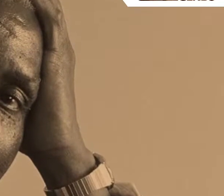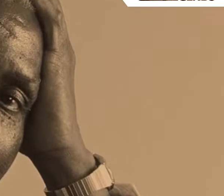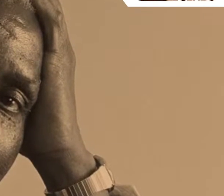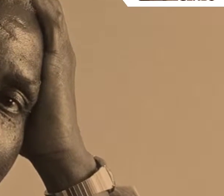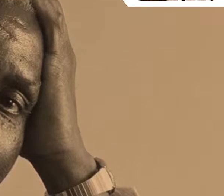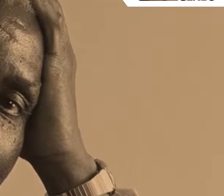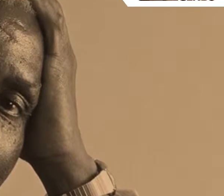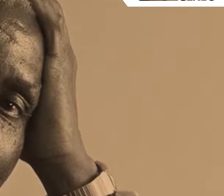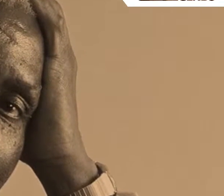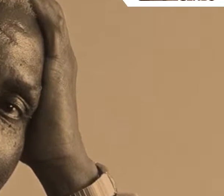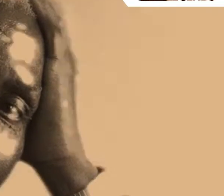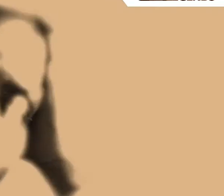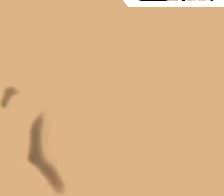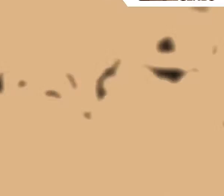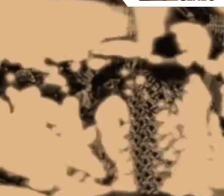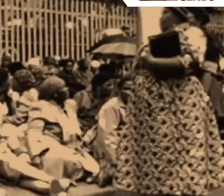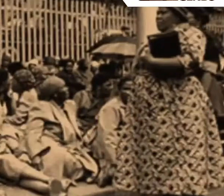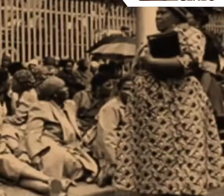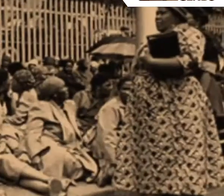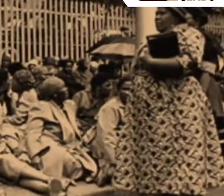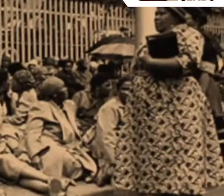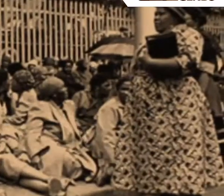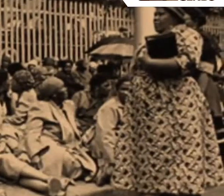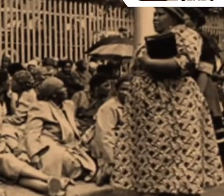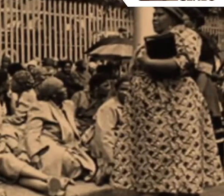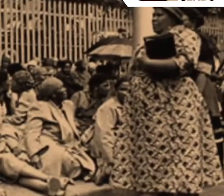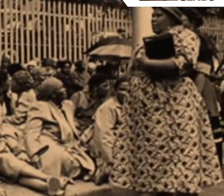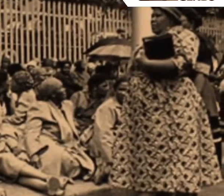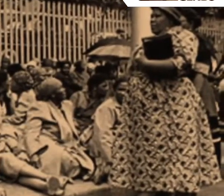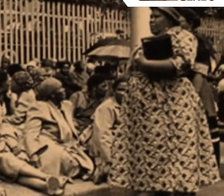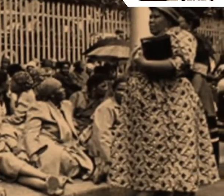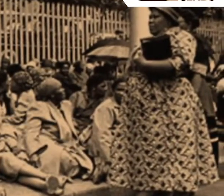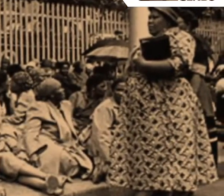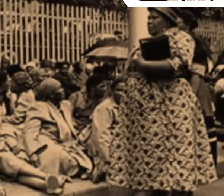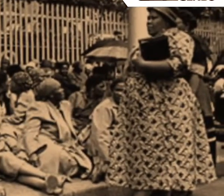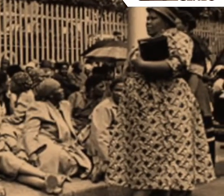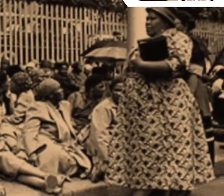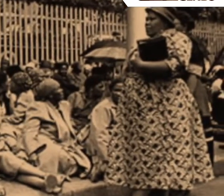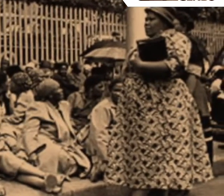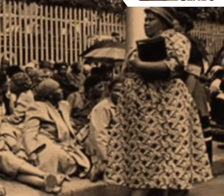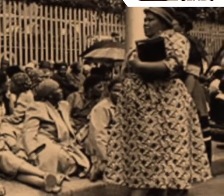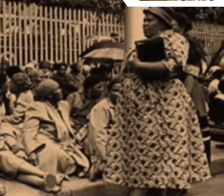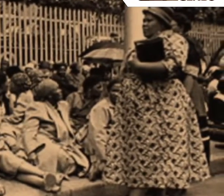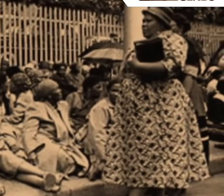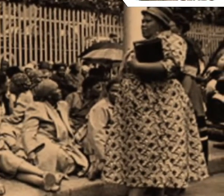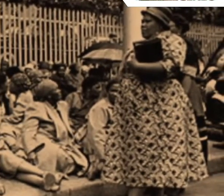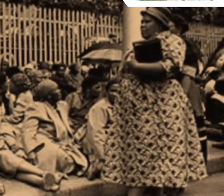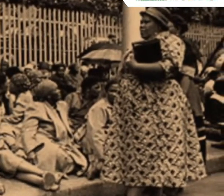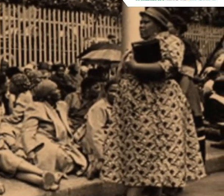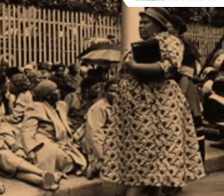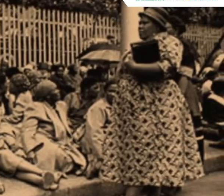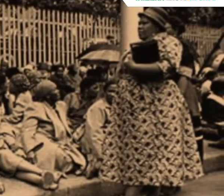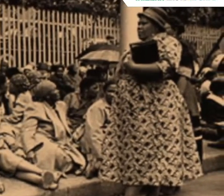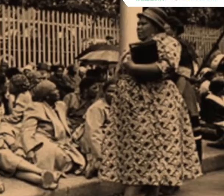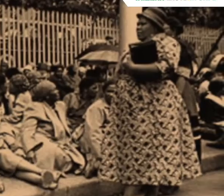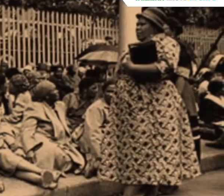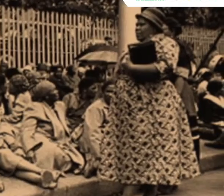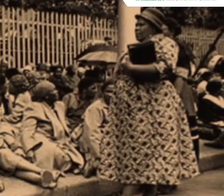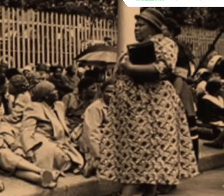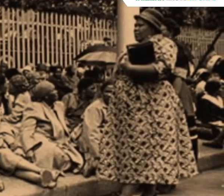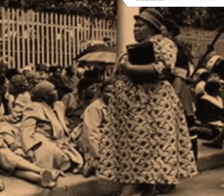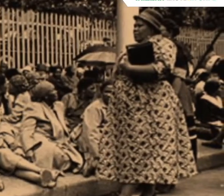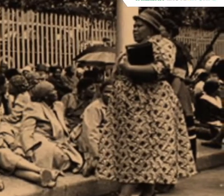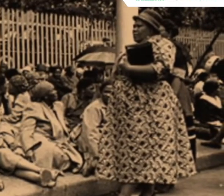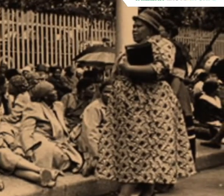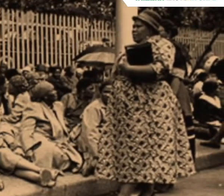Raymond Mhlaba. Her political activities were recognized with an award in 1996, presented